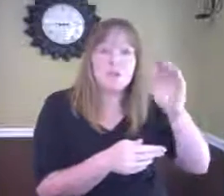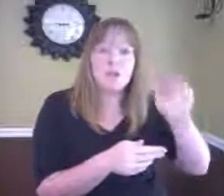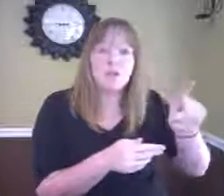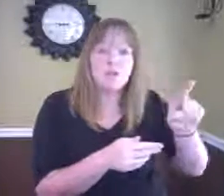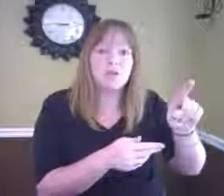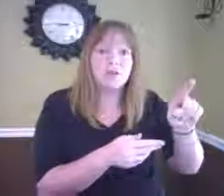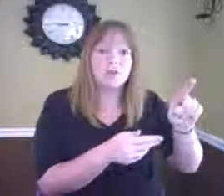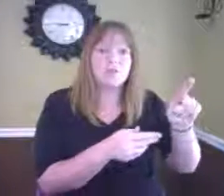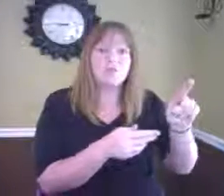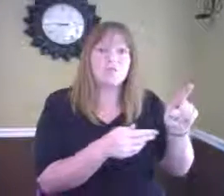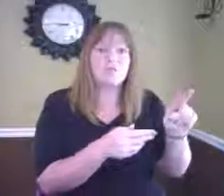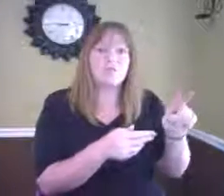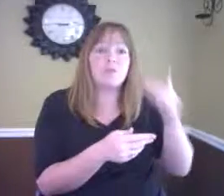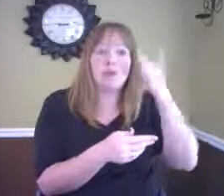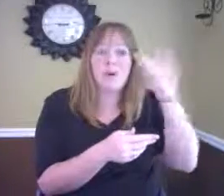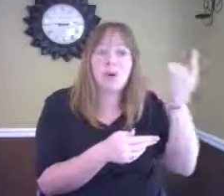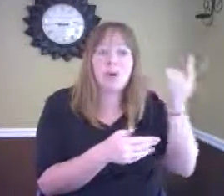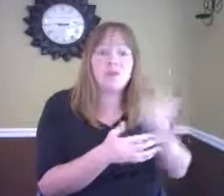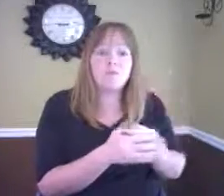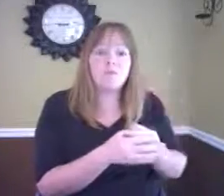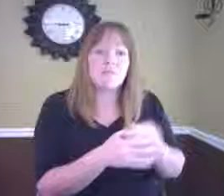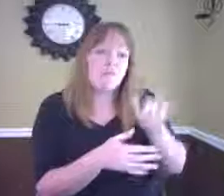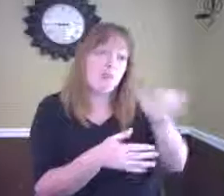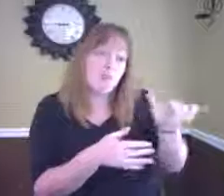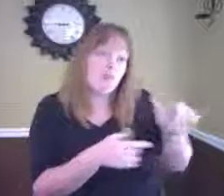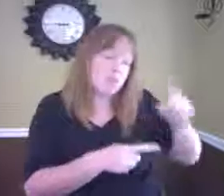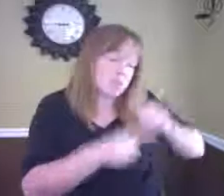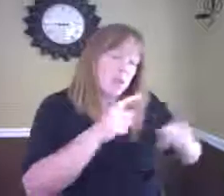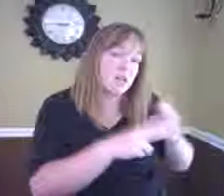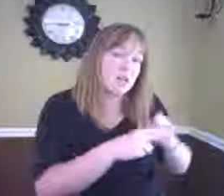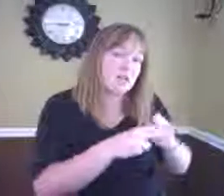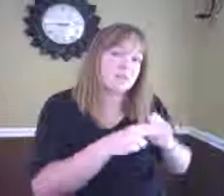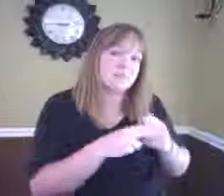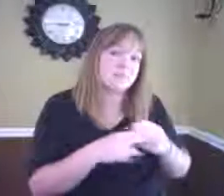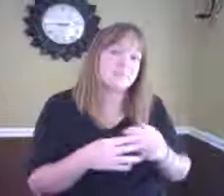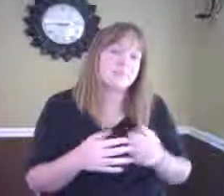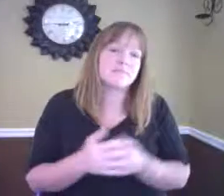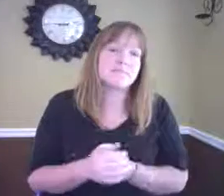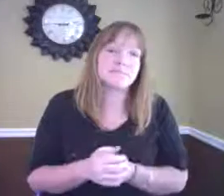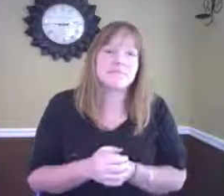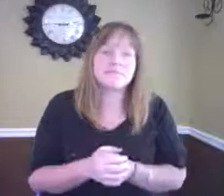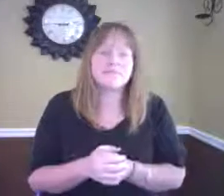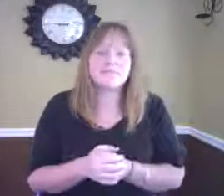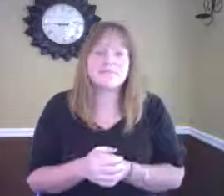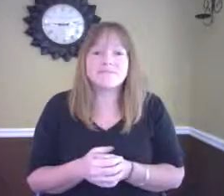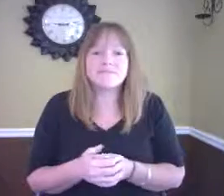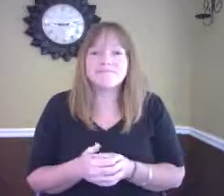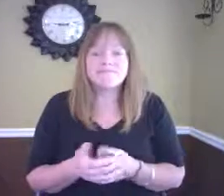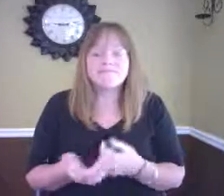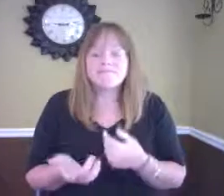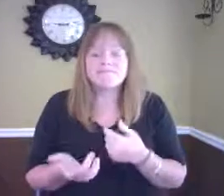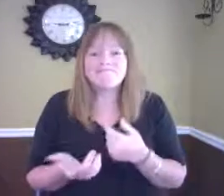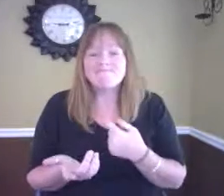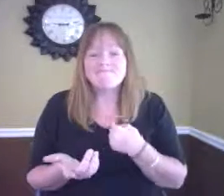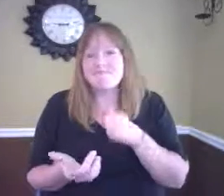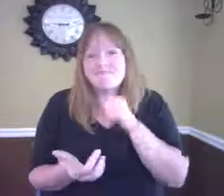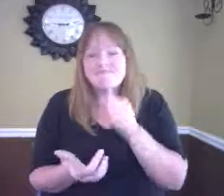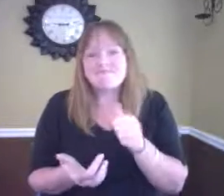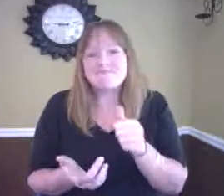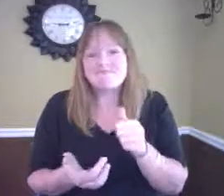So that's some of the culture I really enjoy. I won't show you any sign names in particular, so as not to, call